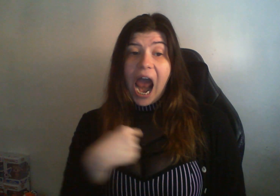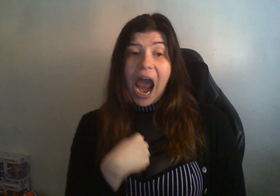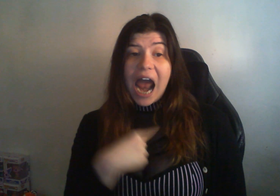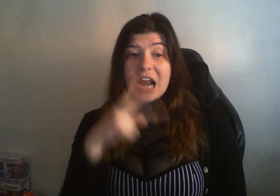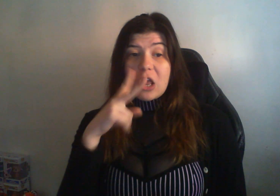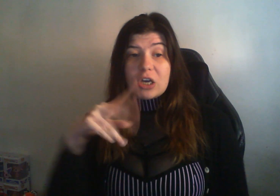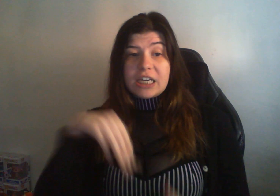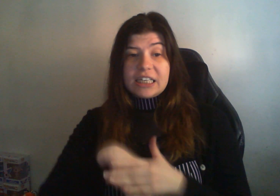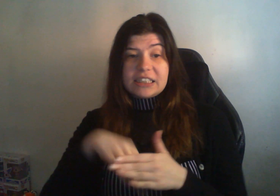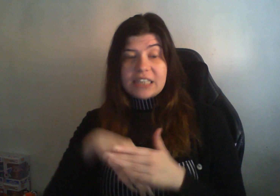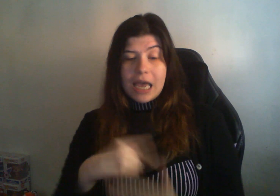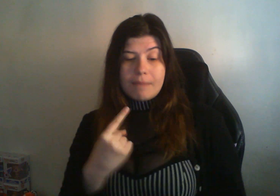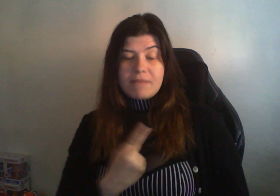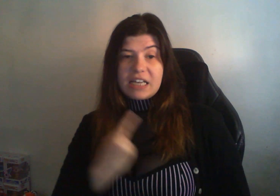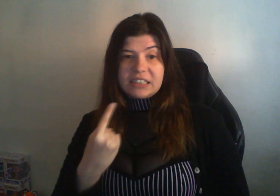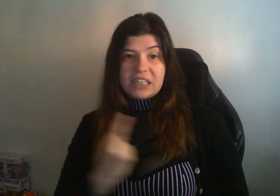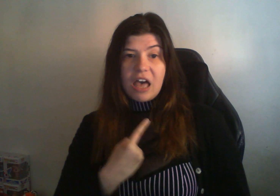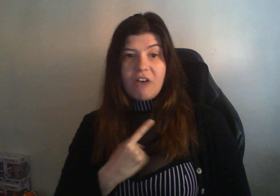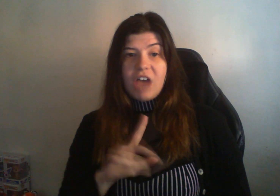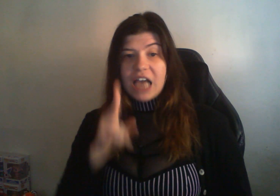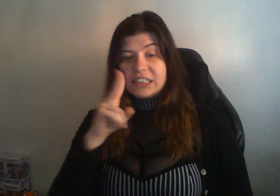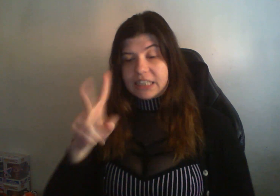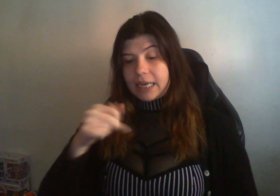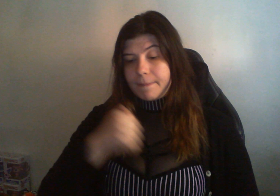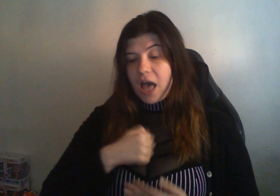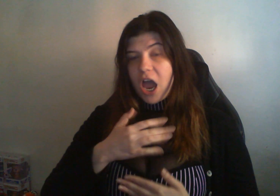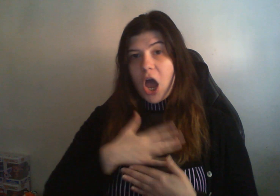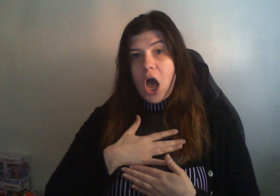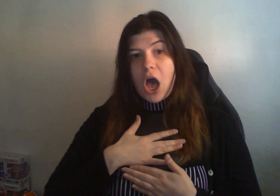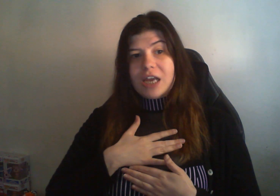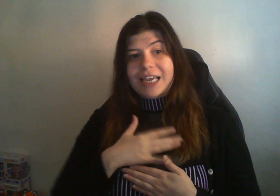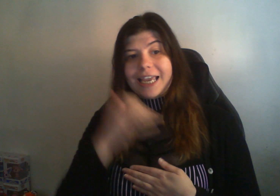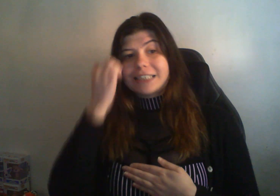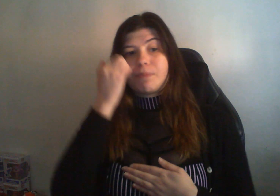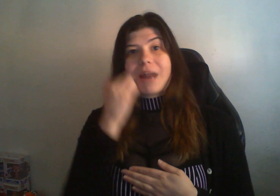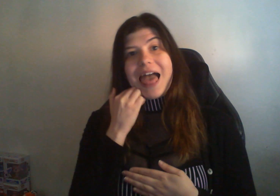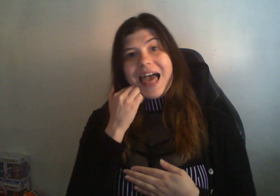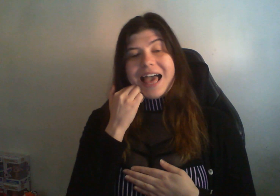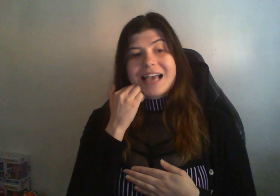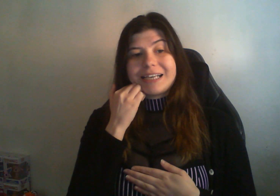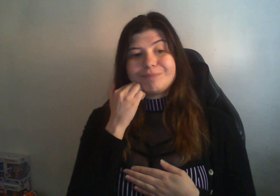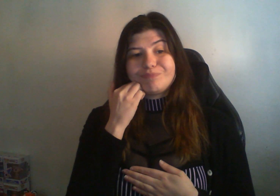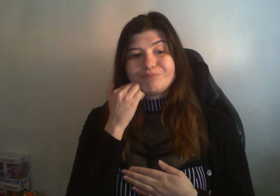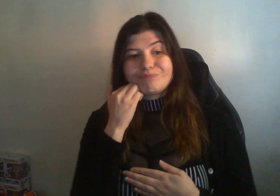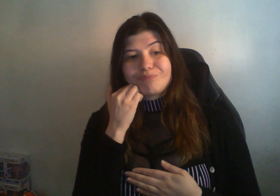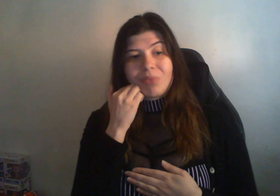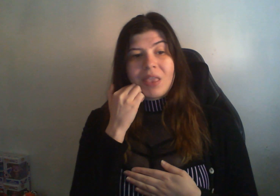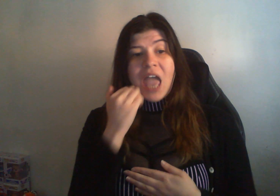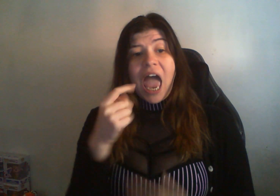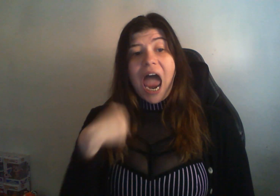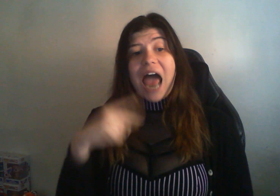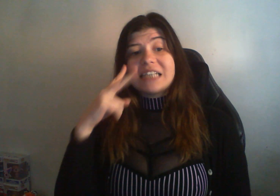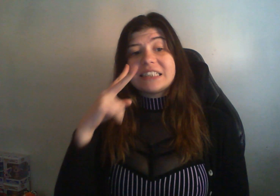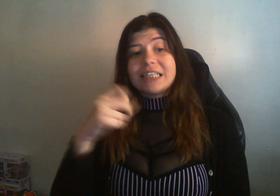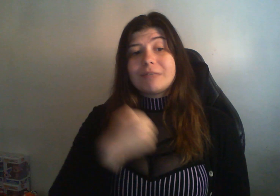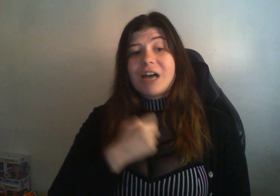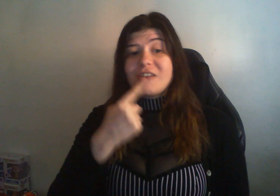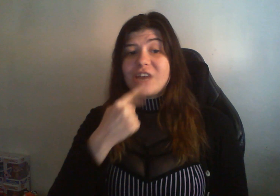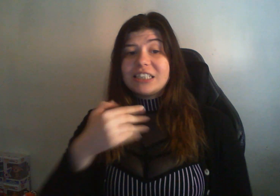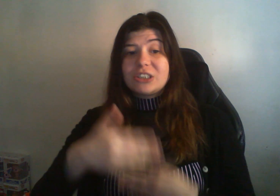year. I look inside myself, I see my heart is black. I see my red door,